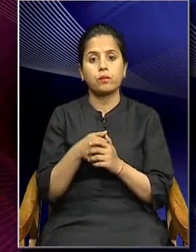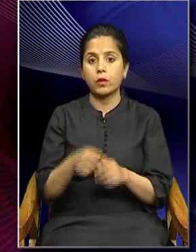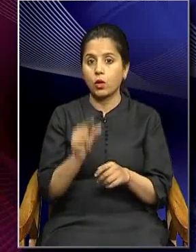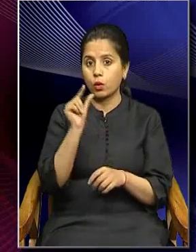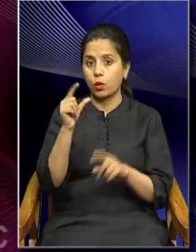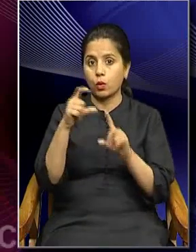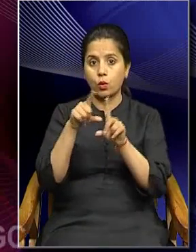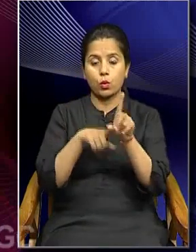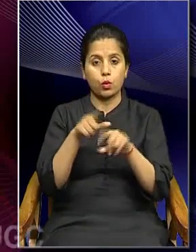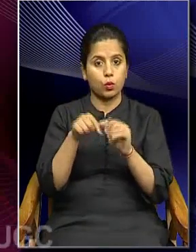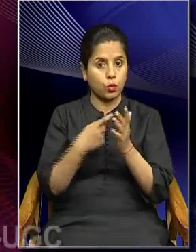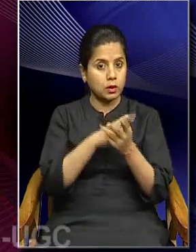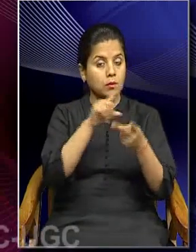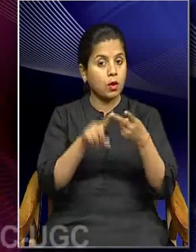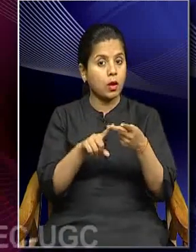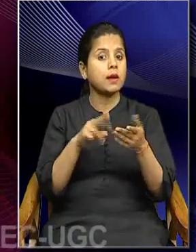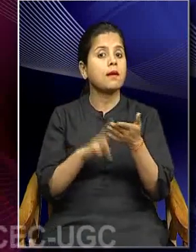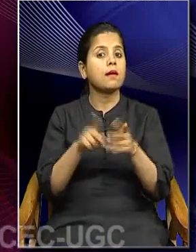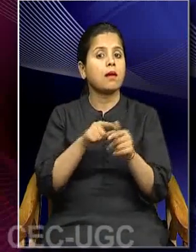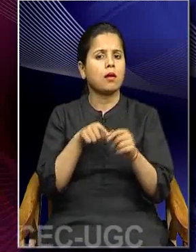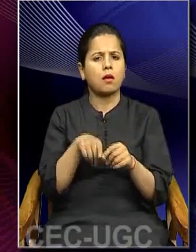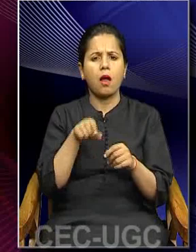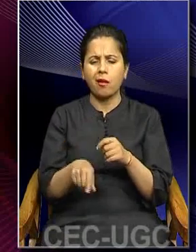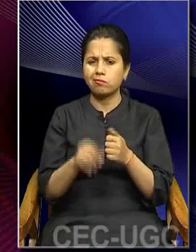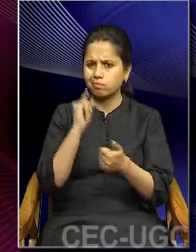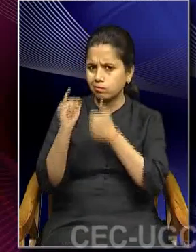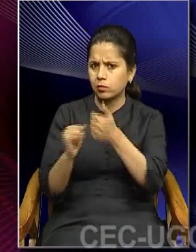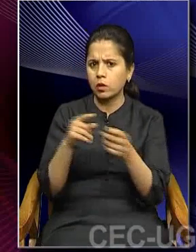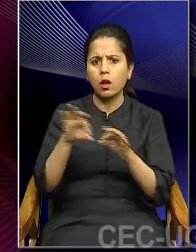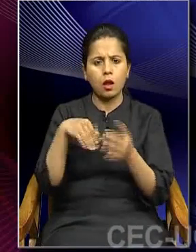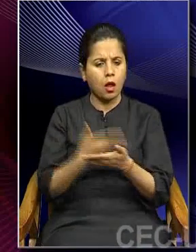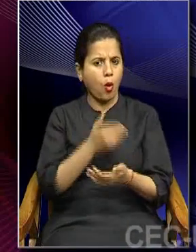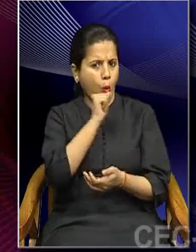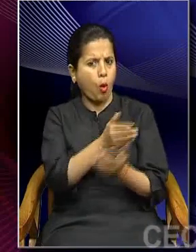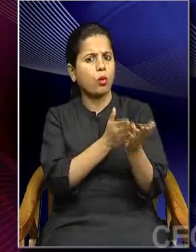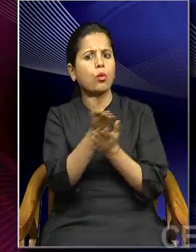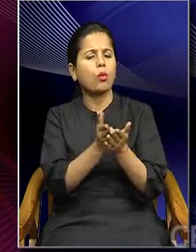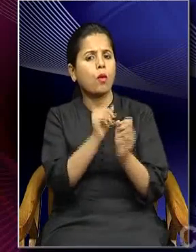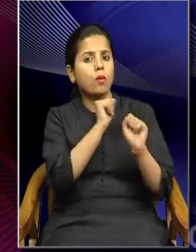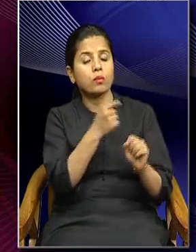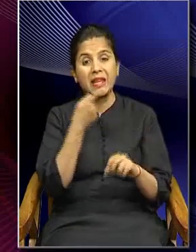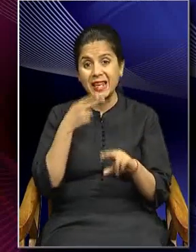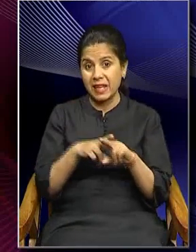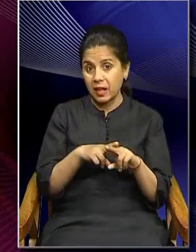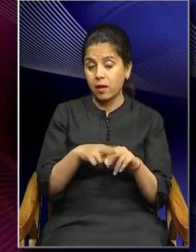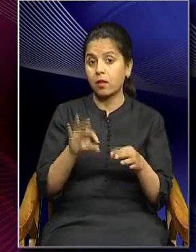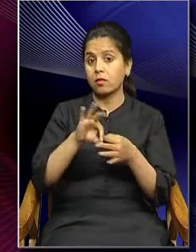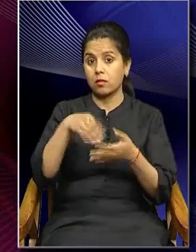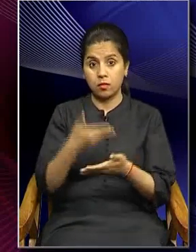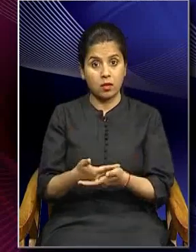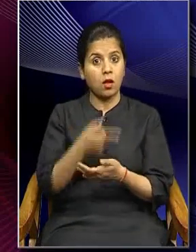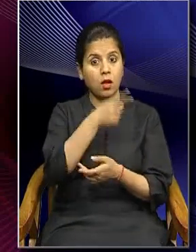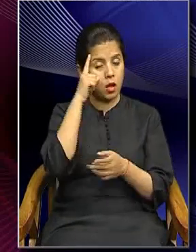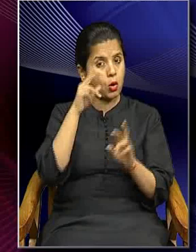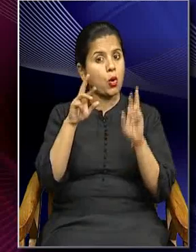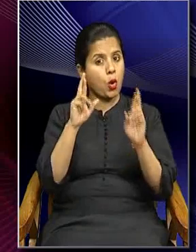Udyotakara, a Nyayika, criticizes Buddhist nominalism, saying that if the Buddhist hopes